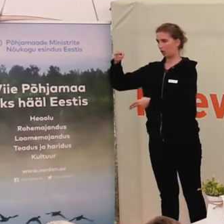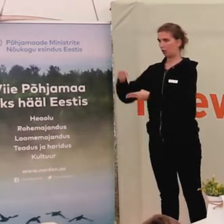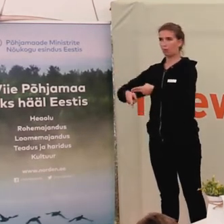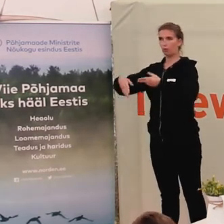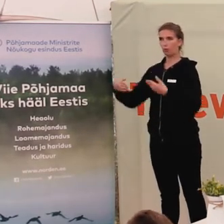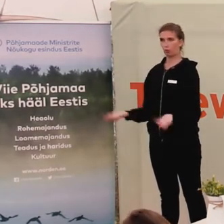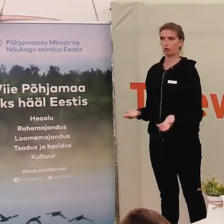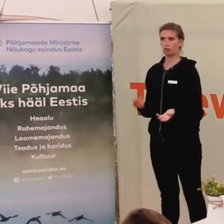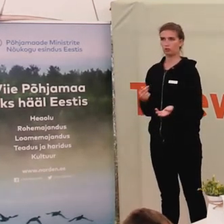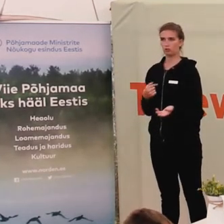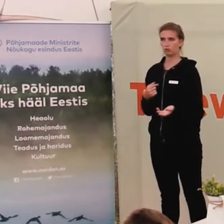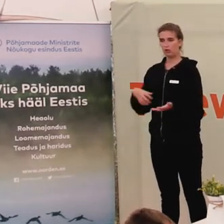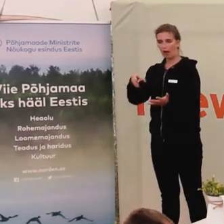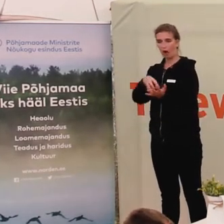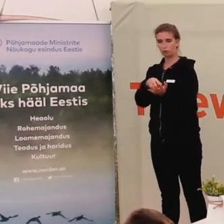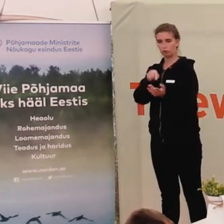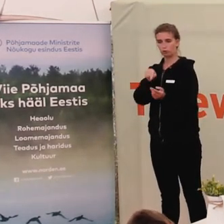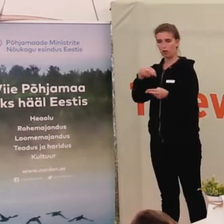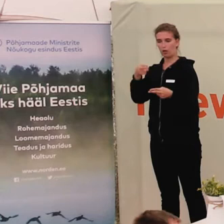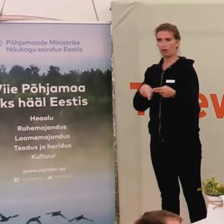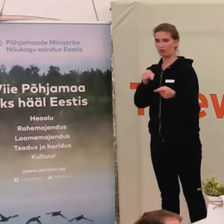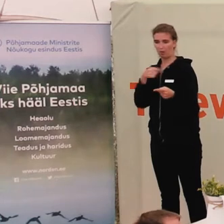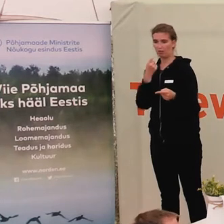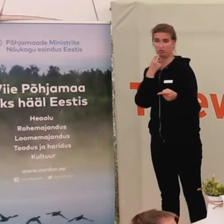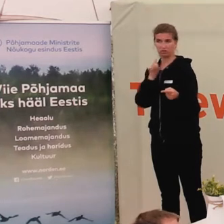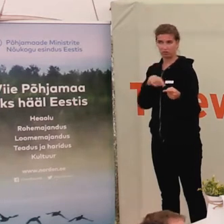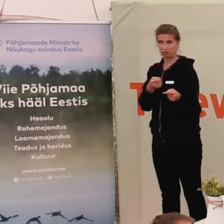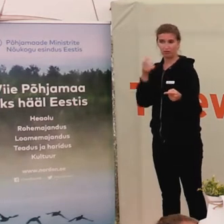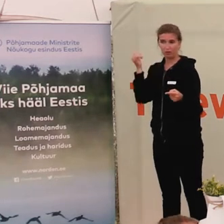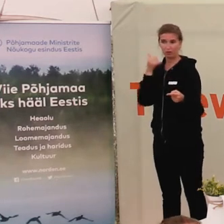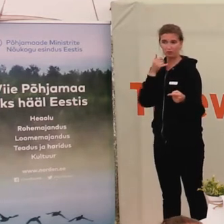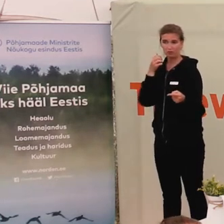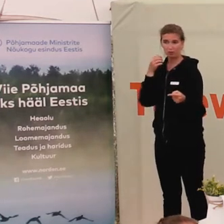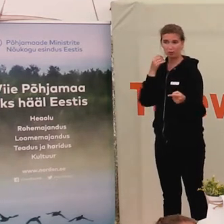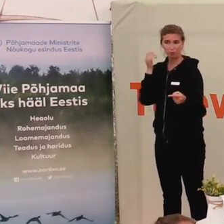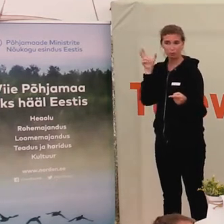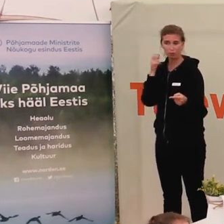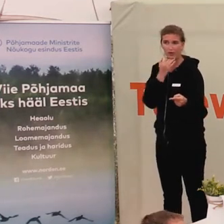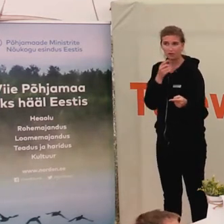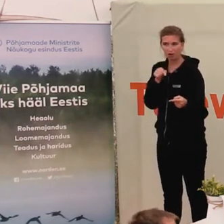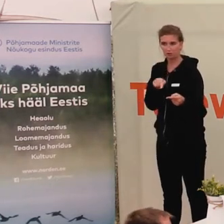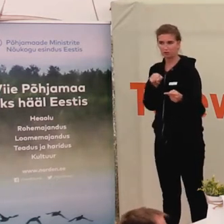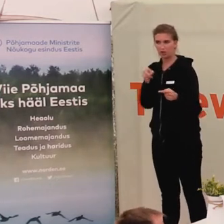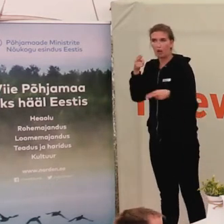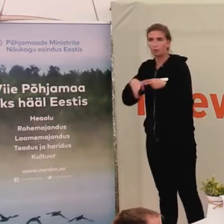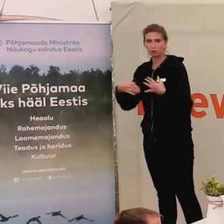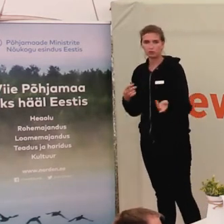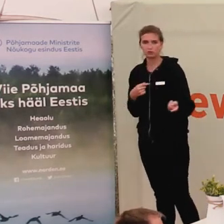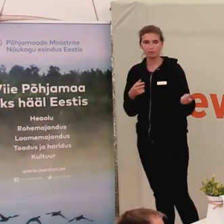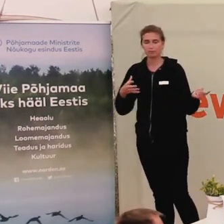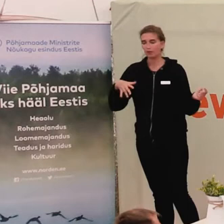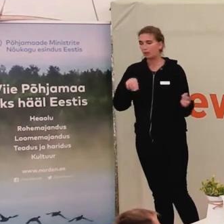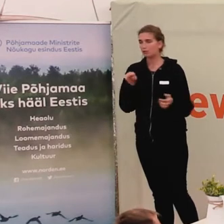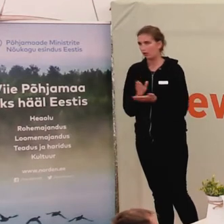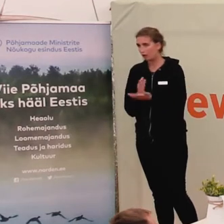with these very traditional institutions who don't want to hear about it? So it's we need probably to handle it, but if you look